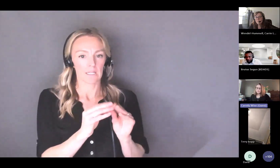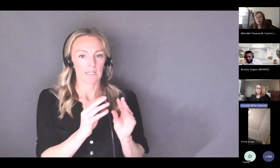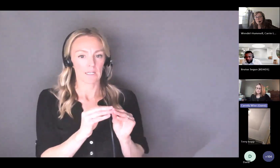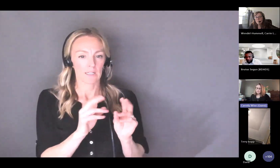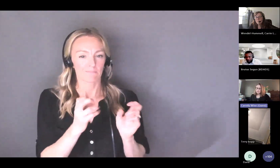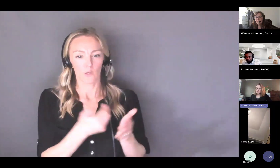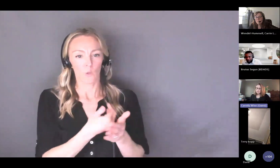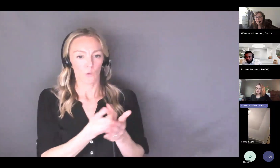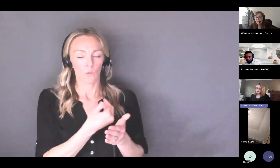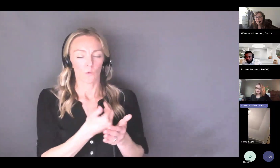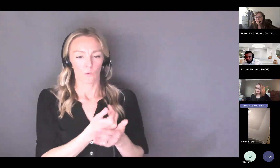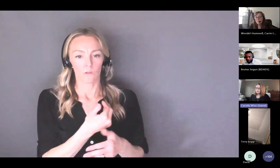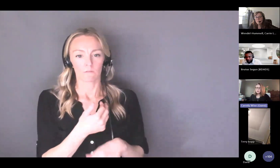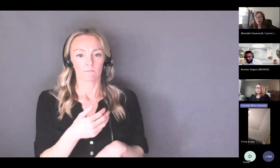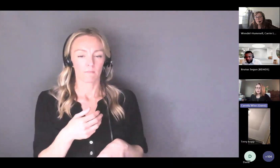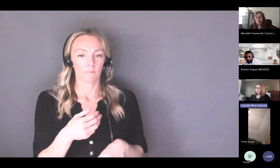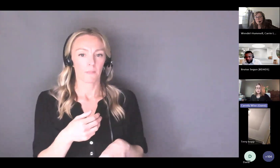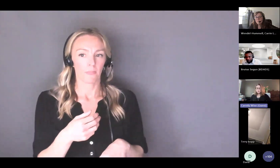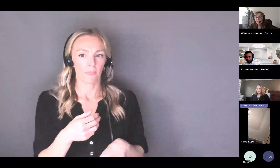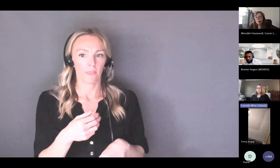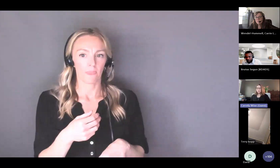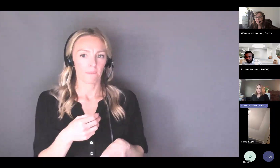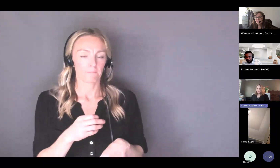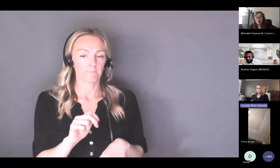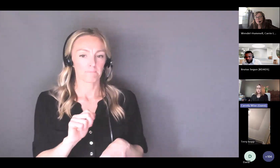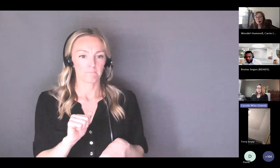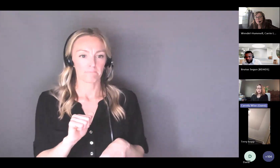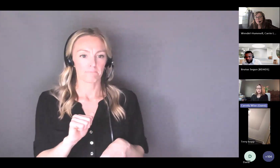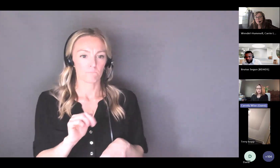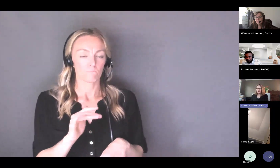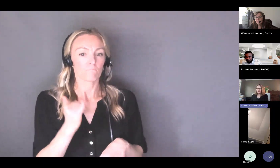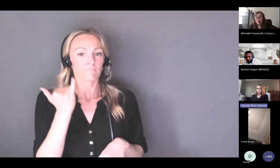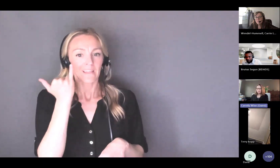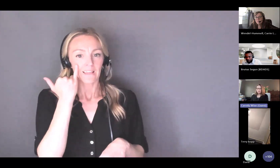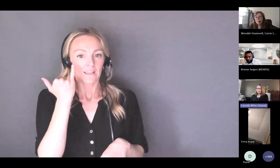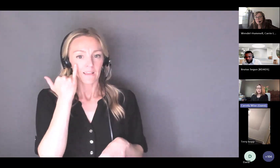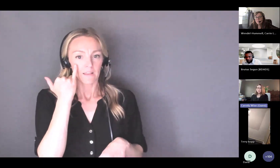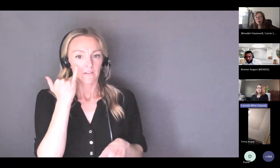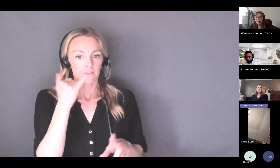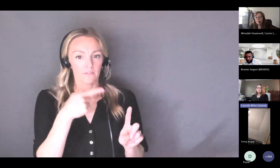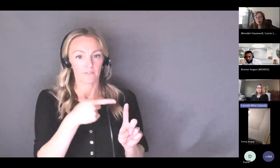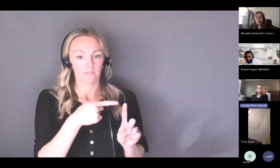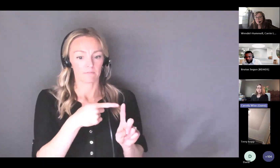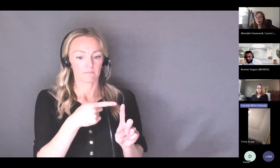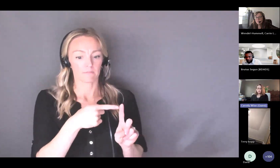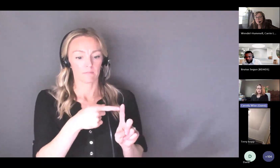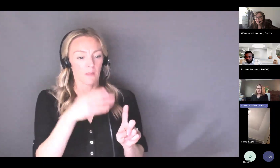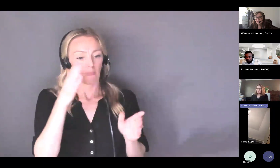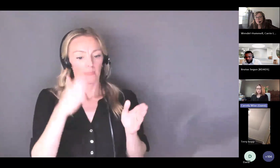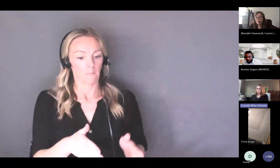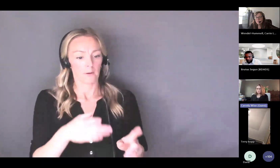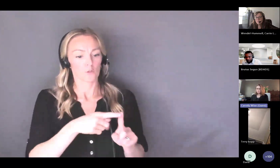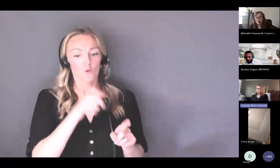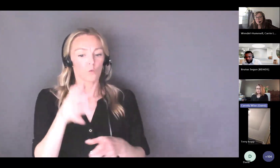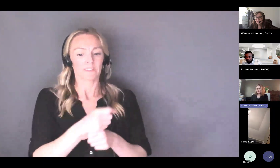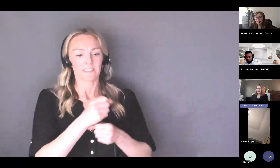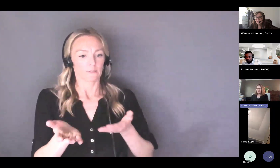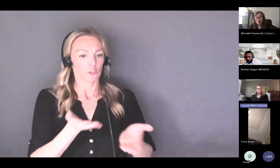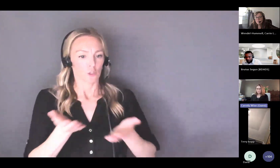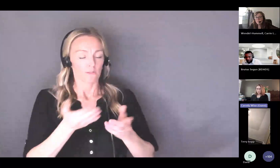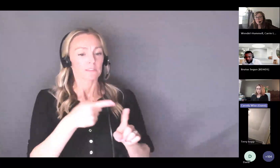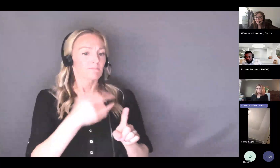And in the instance that the person served has a residential and